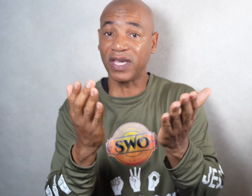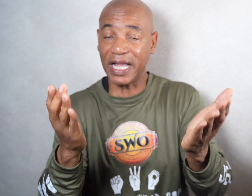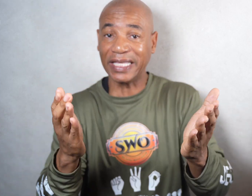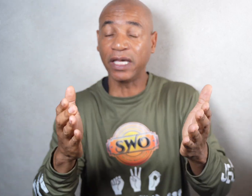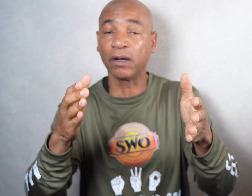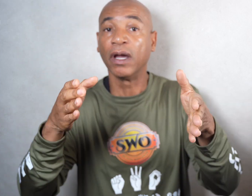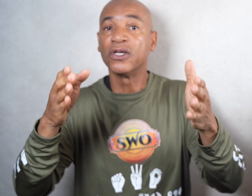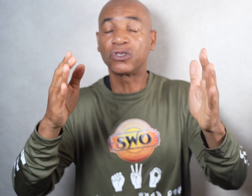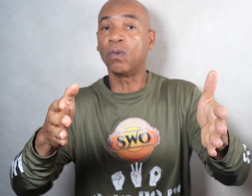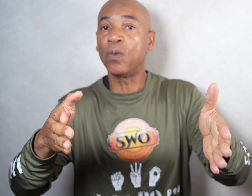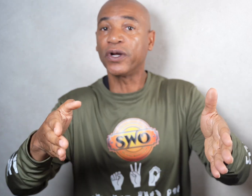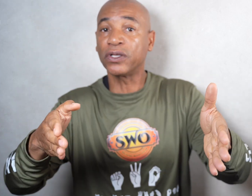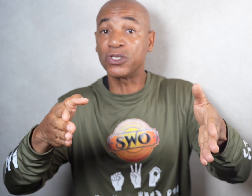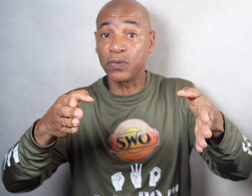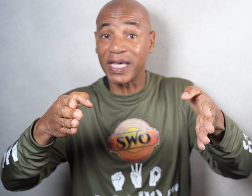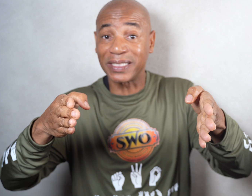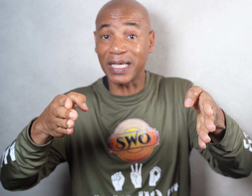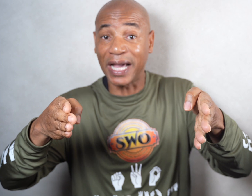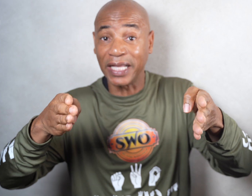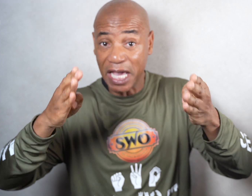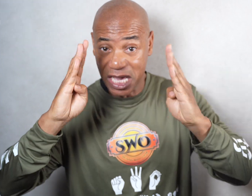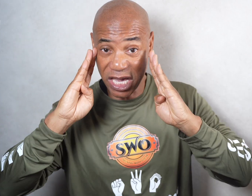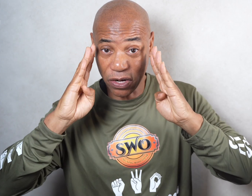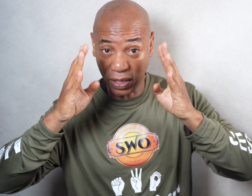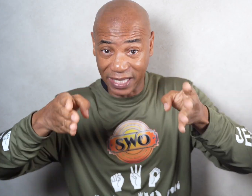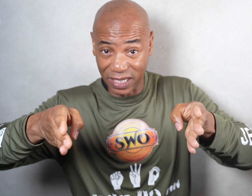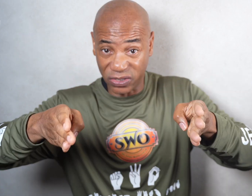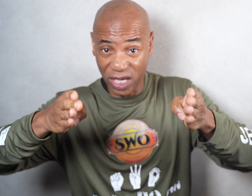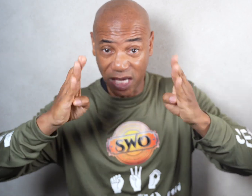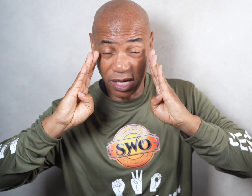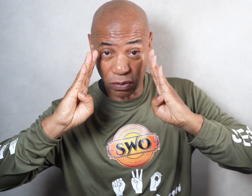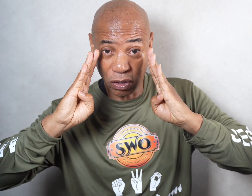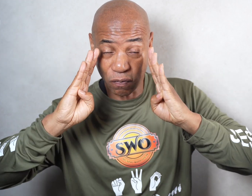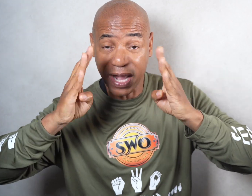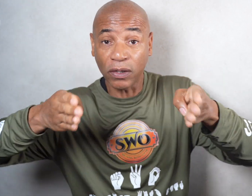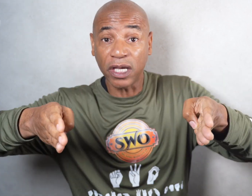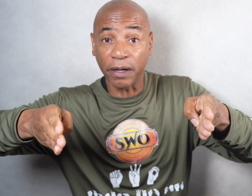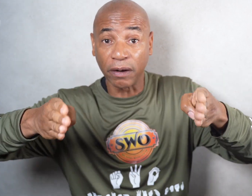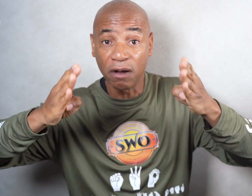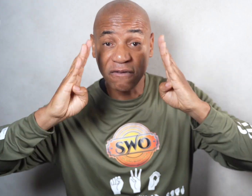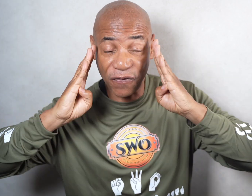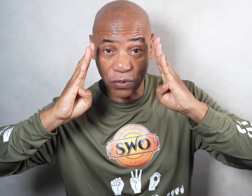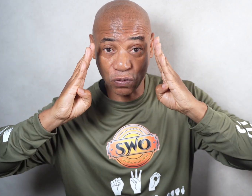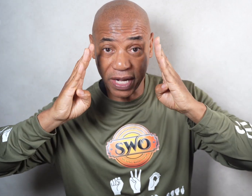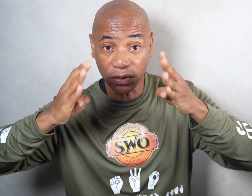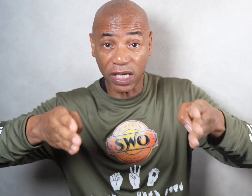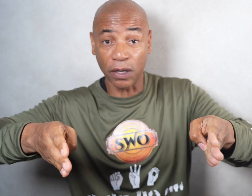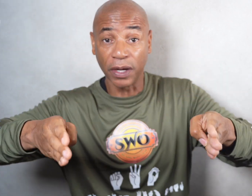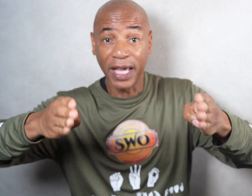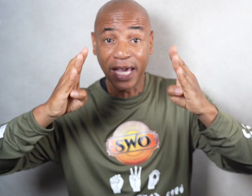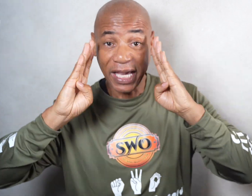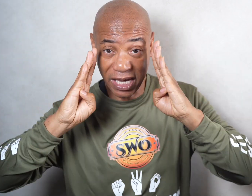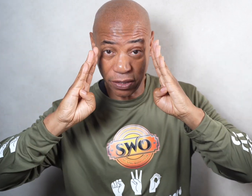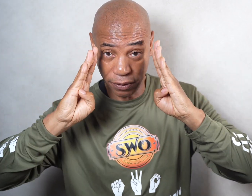cannot hear. So what we're going to do is sign here like this. Here, look right on here. Focus right on here. Here.